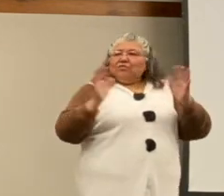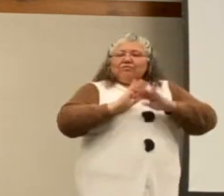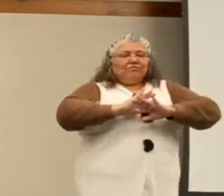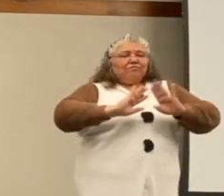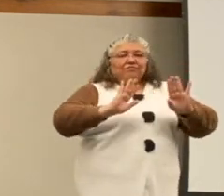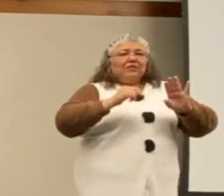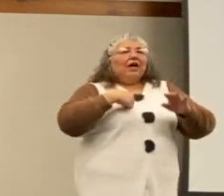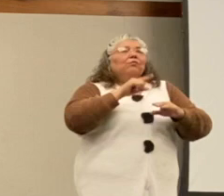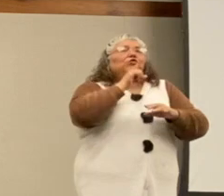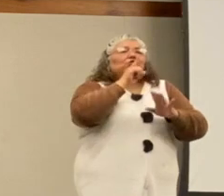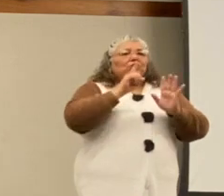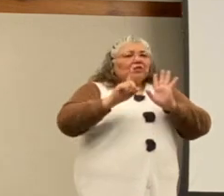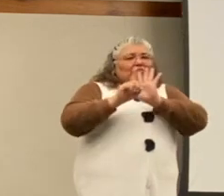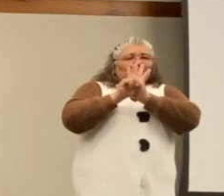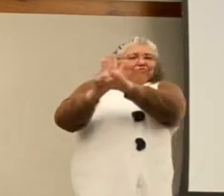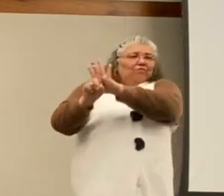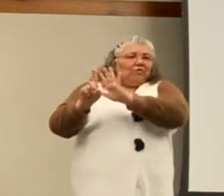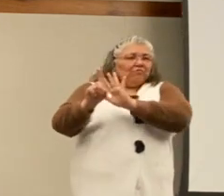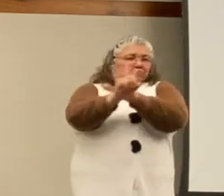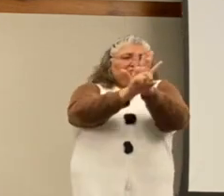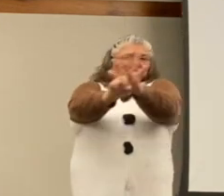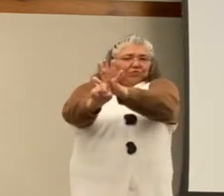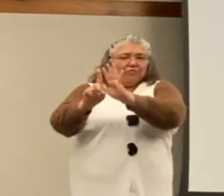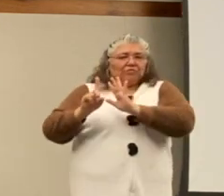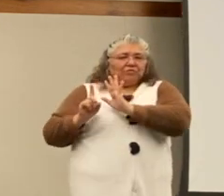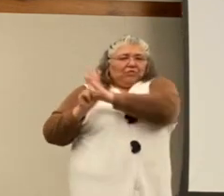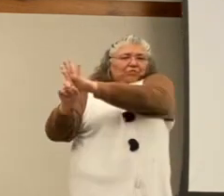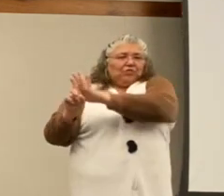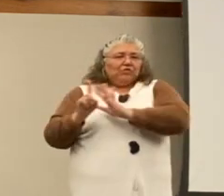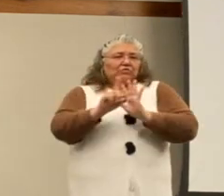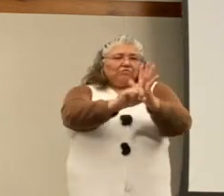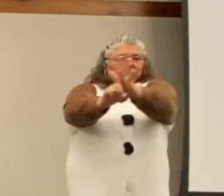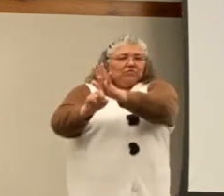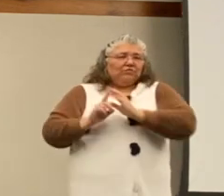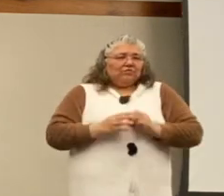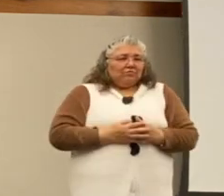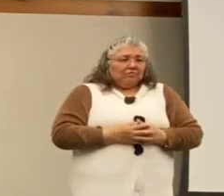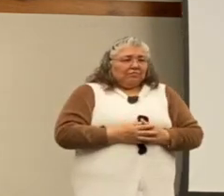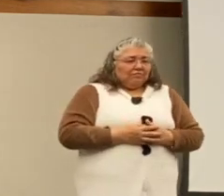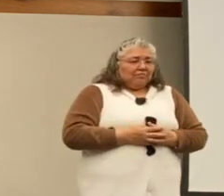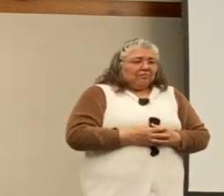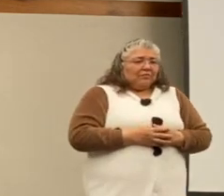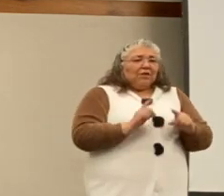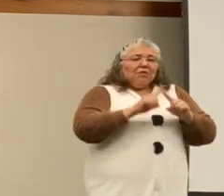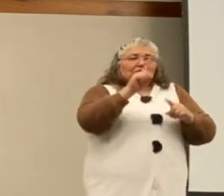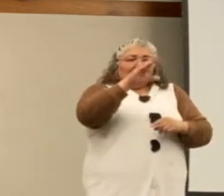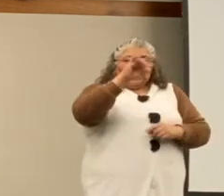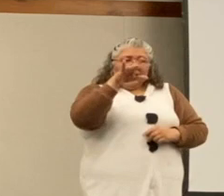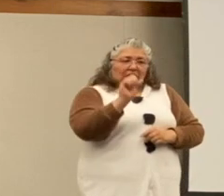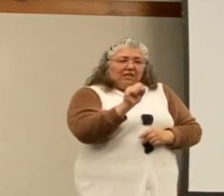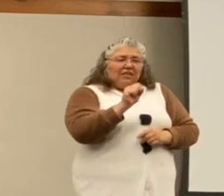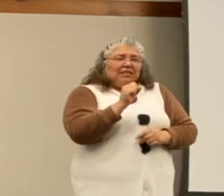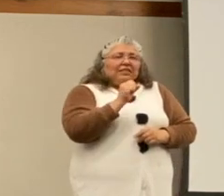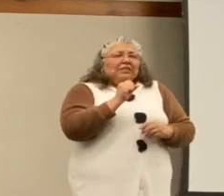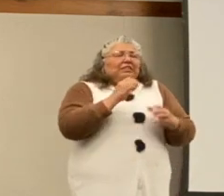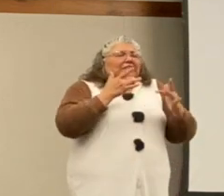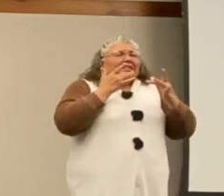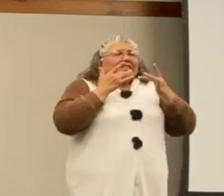So I'm pretty sure they pushed him aside. I'm pretty sure that they shoved him out of the way. But Zacchaeus is